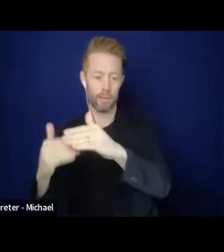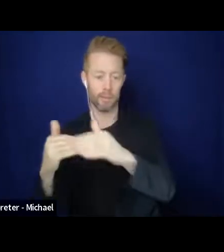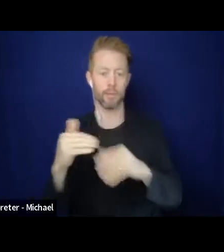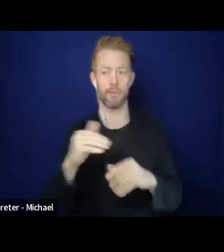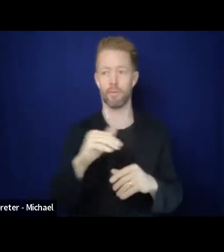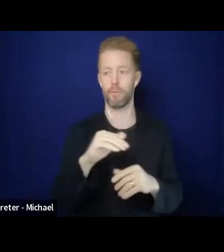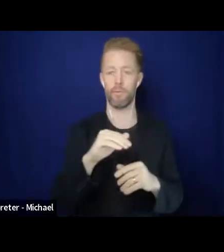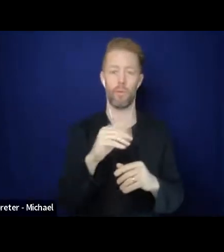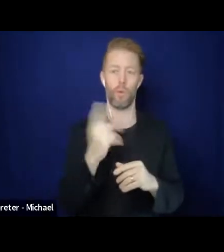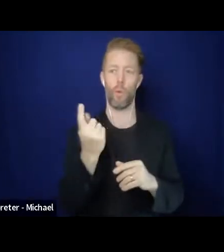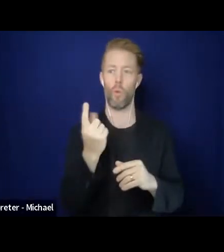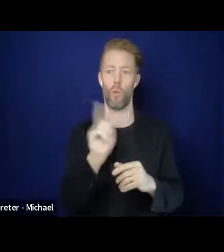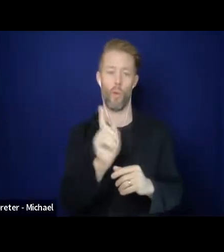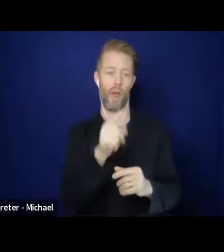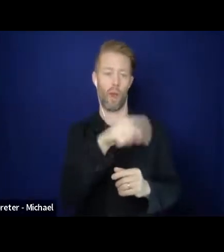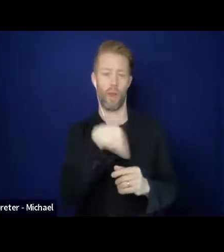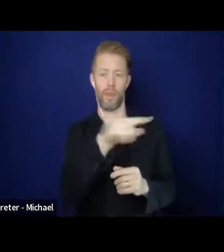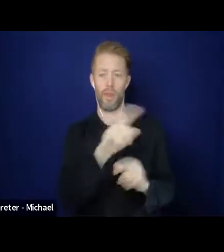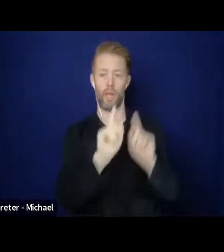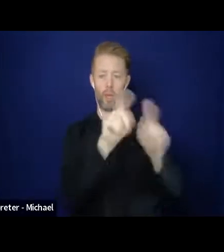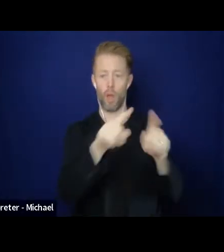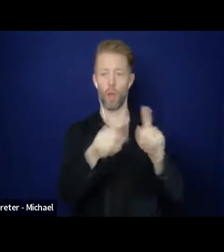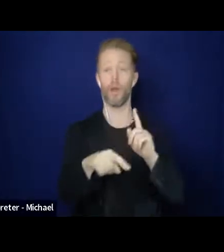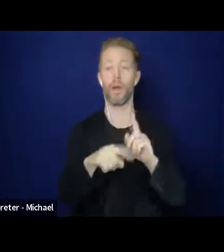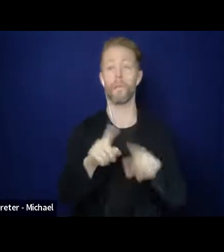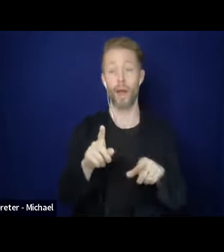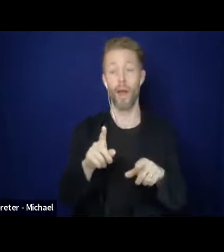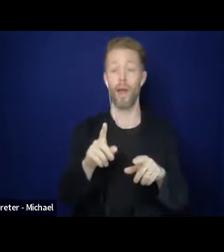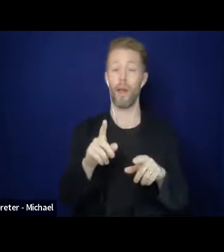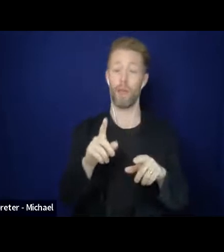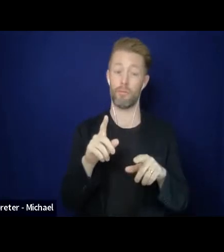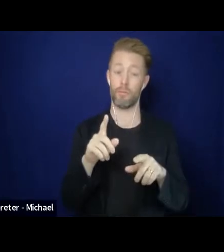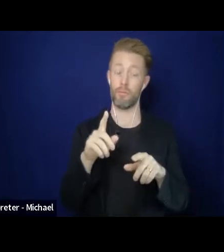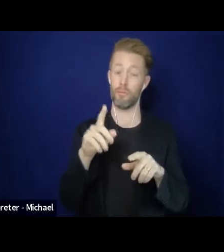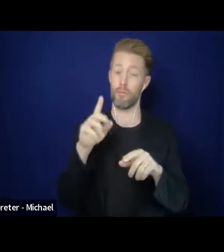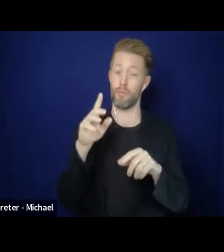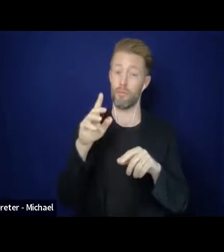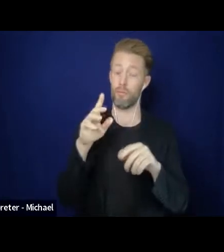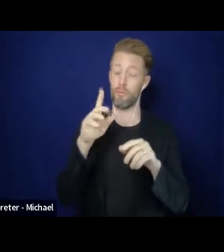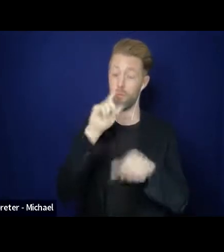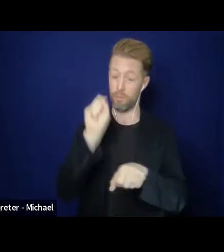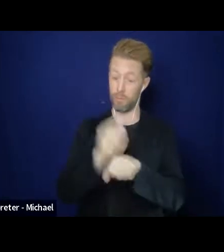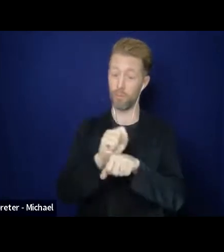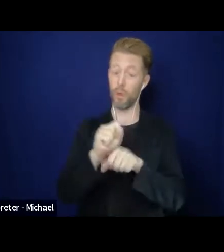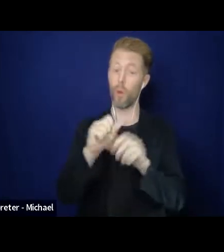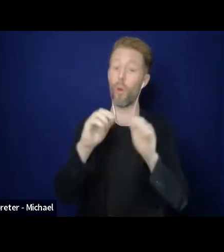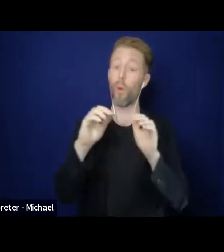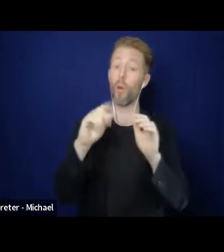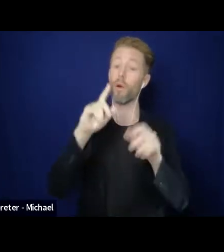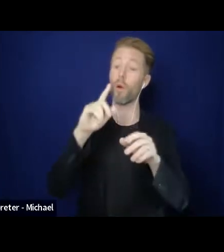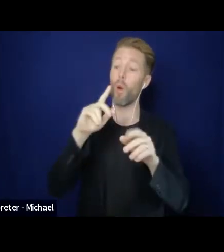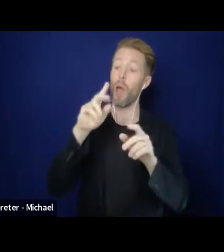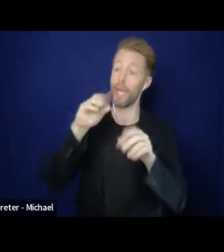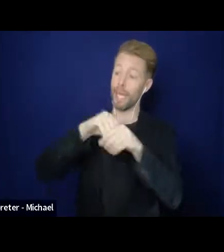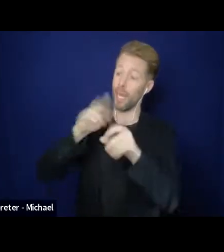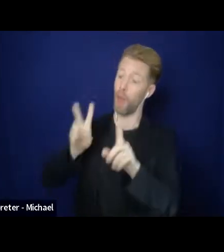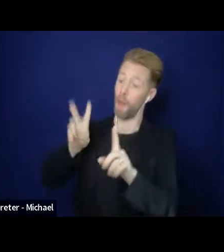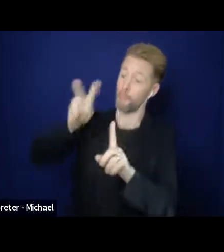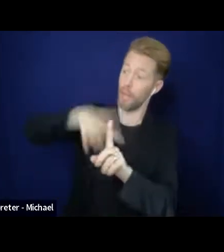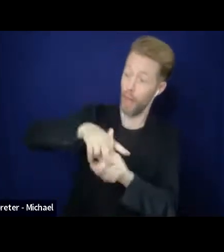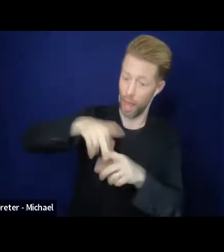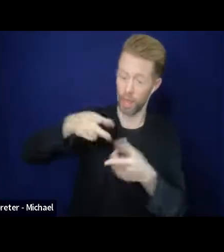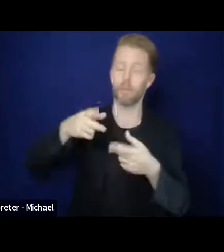in the course of receiving services, functionally, some EVV systems may limit disabled people and their